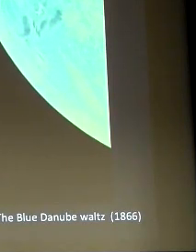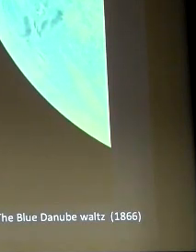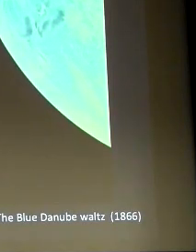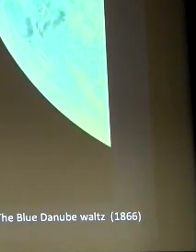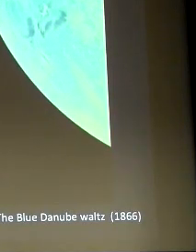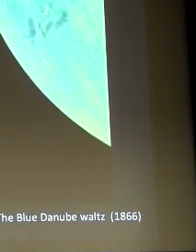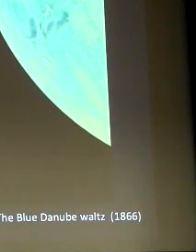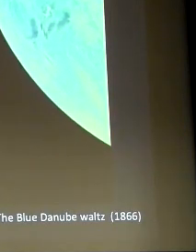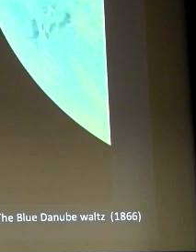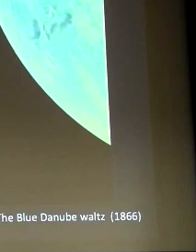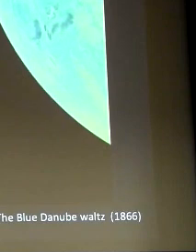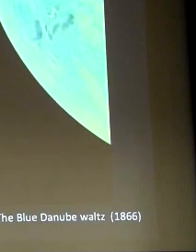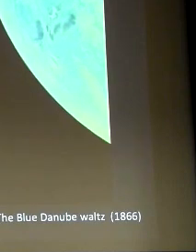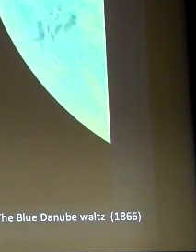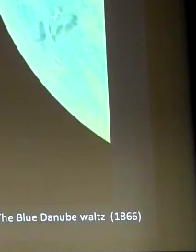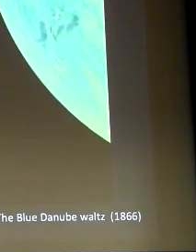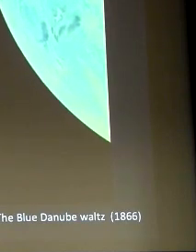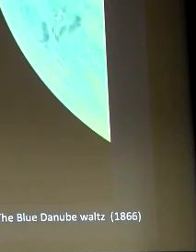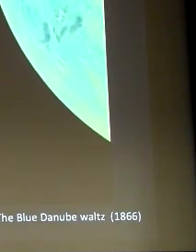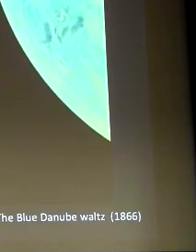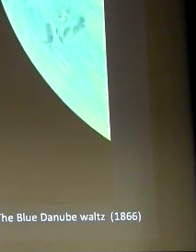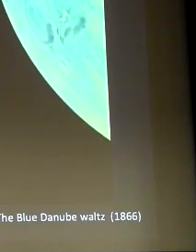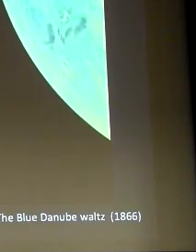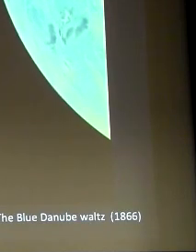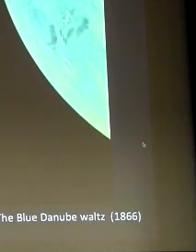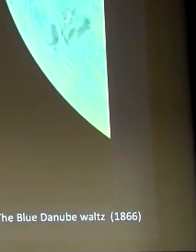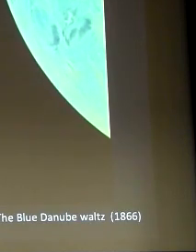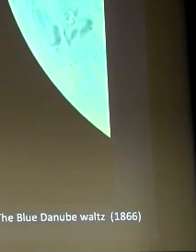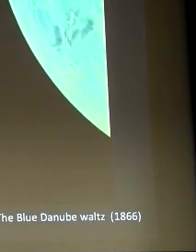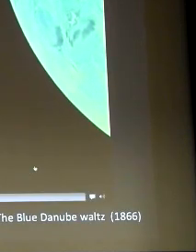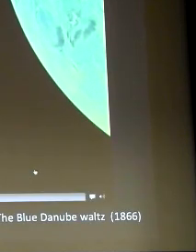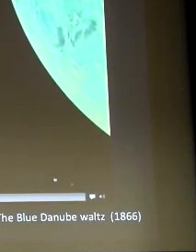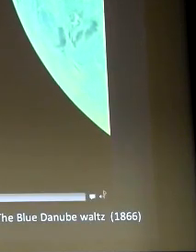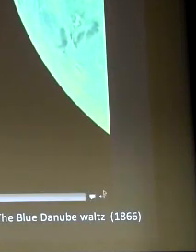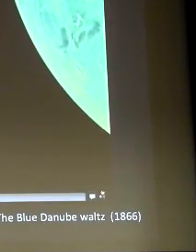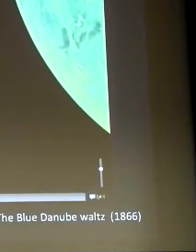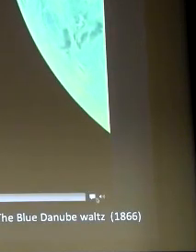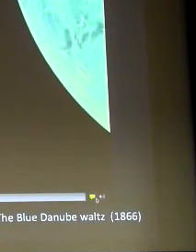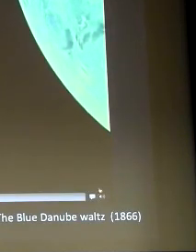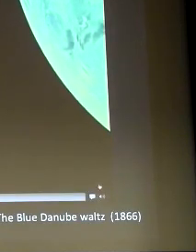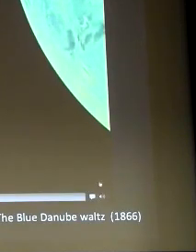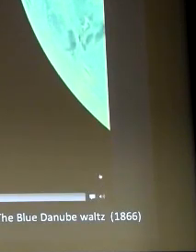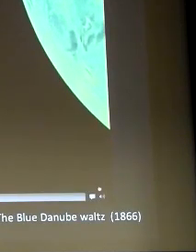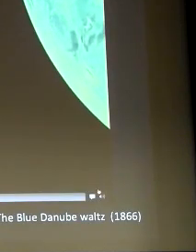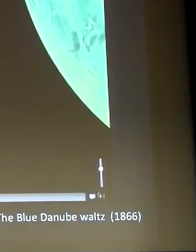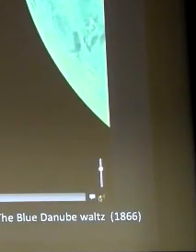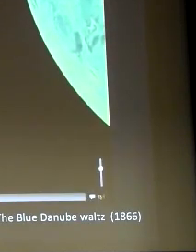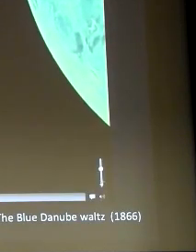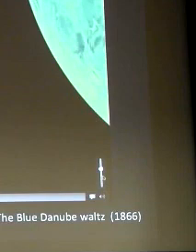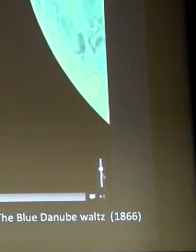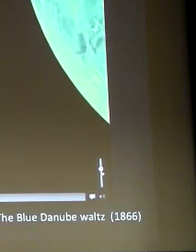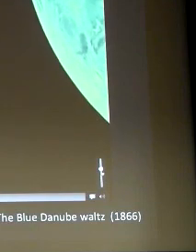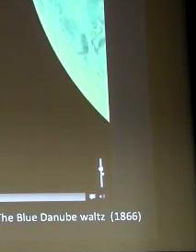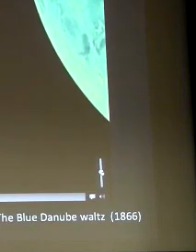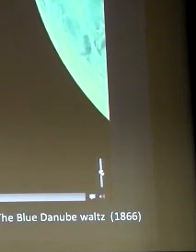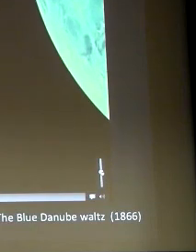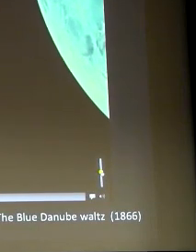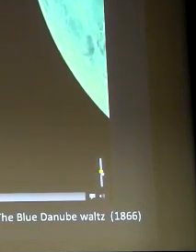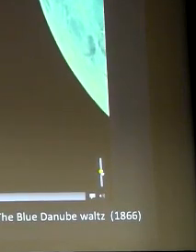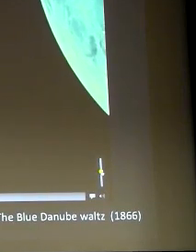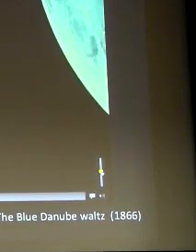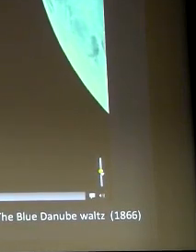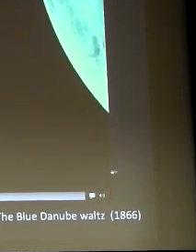Why choose the Blue Danube for this section? And I'm sorry, I've got my music up too high. Turn it down.